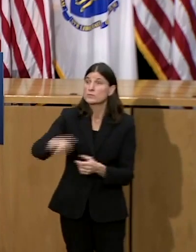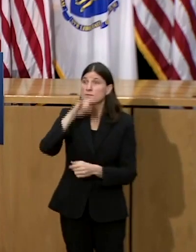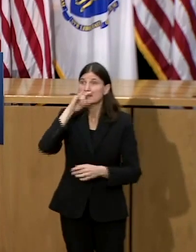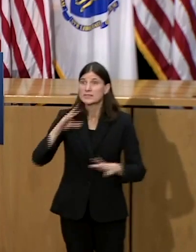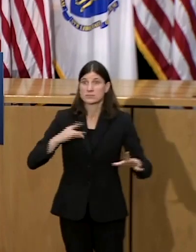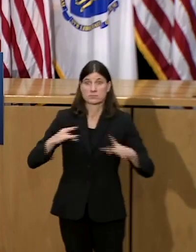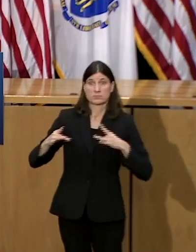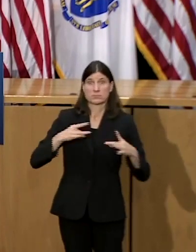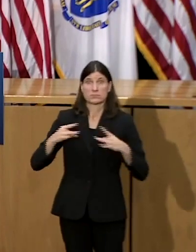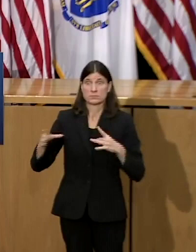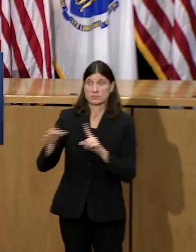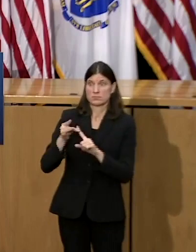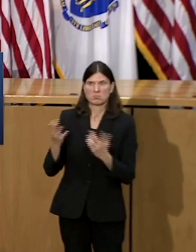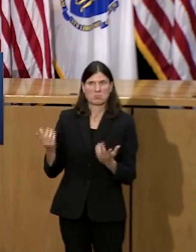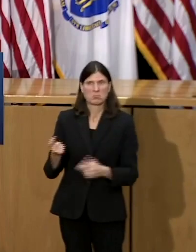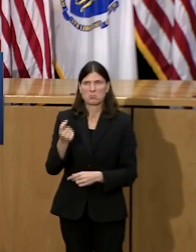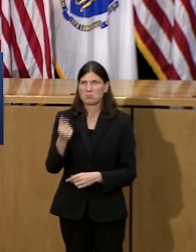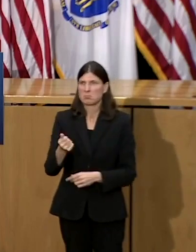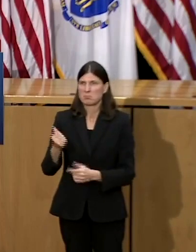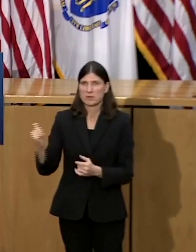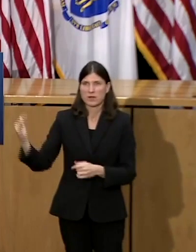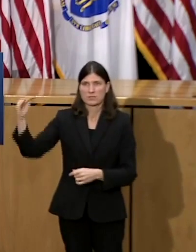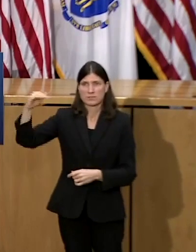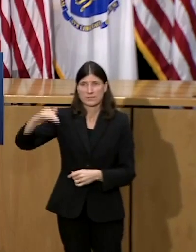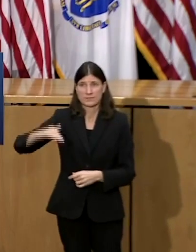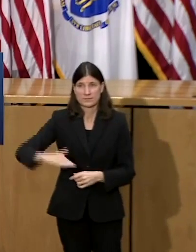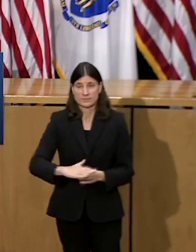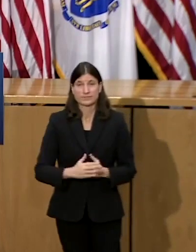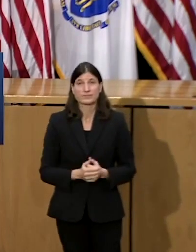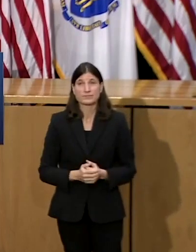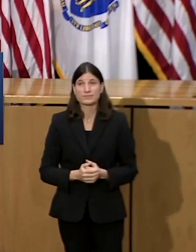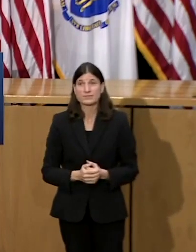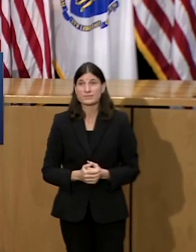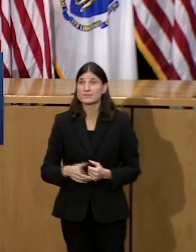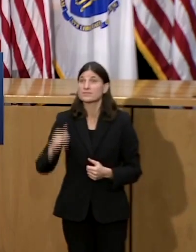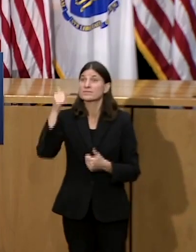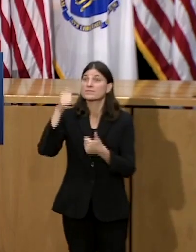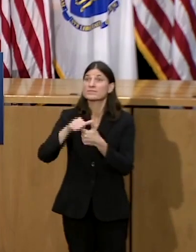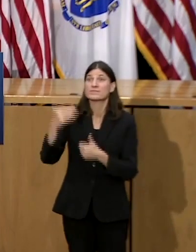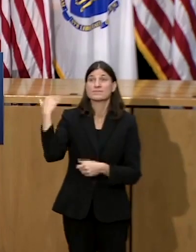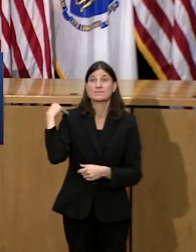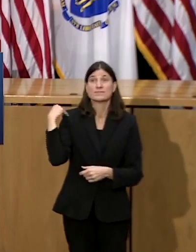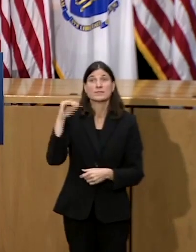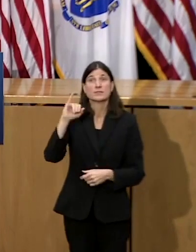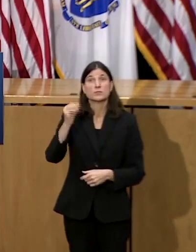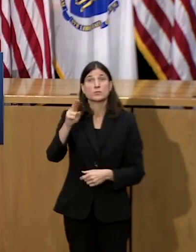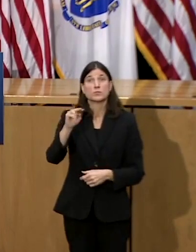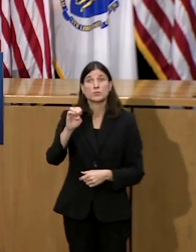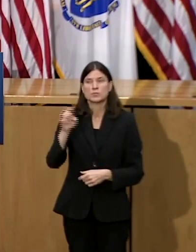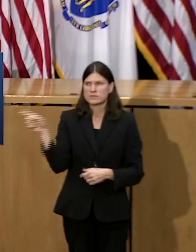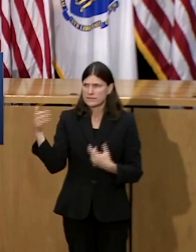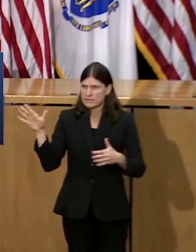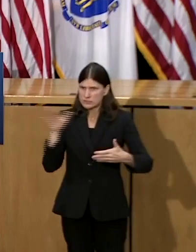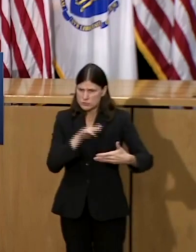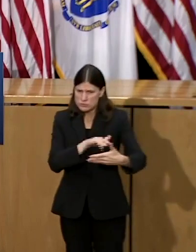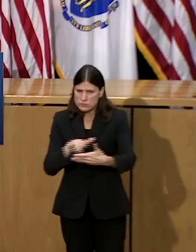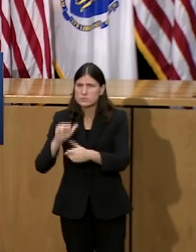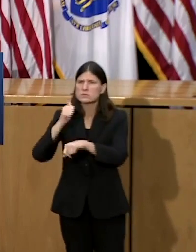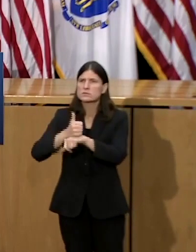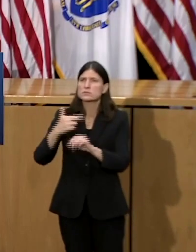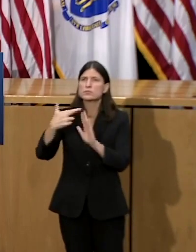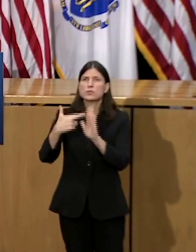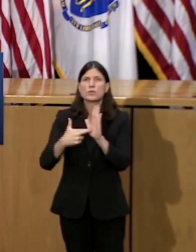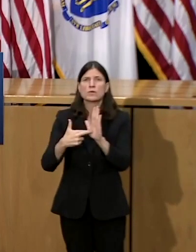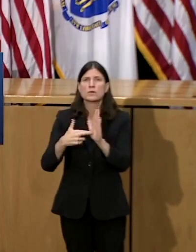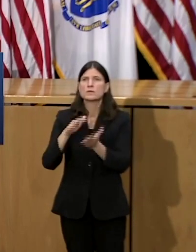in conjunction with pediatricians and public health experts and based on the best available data at the time. There's a lot that's